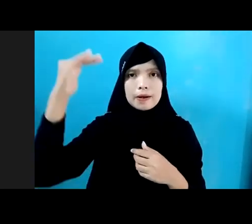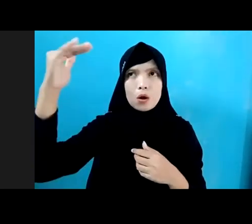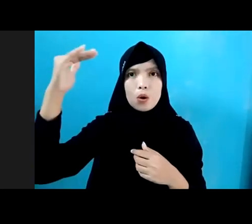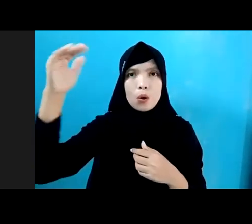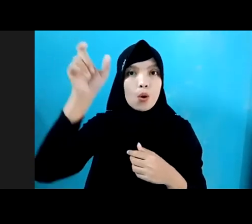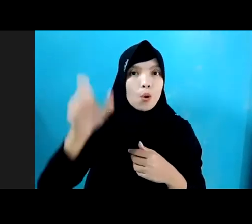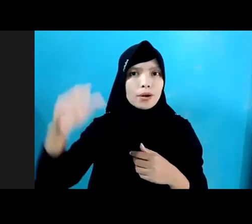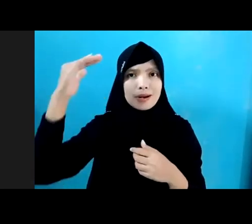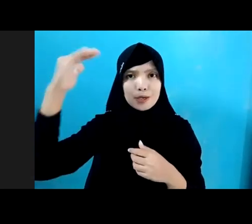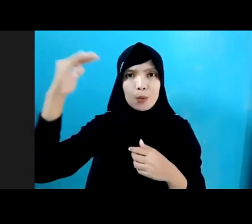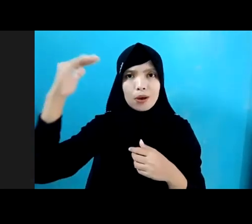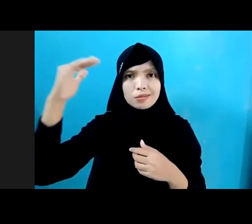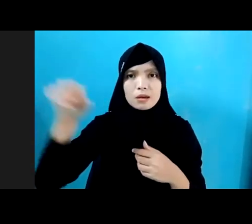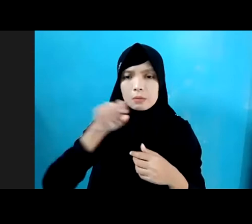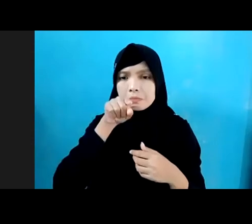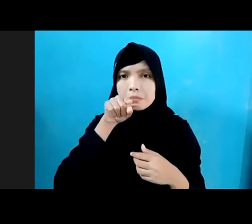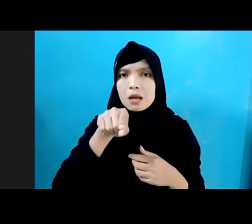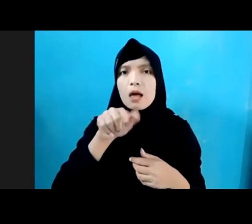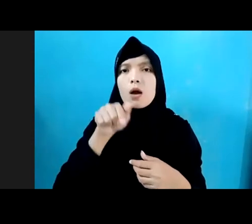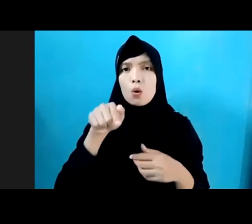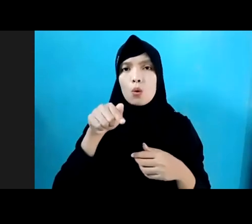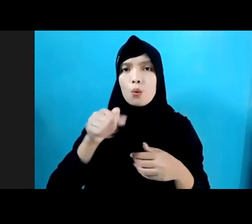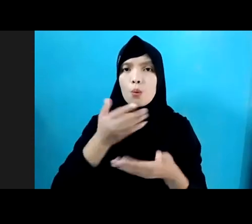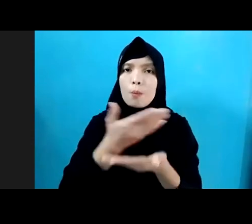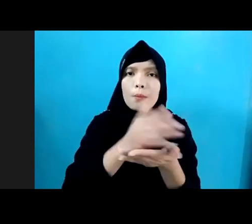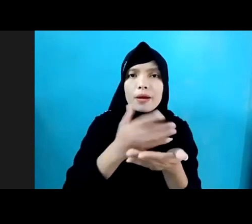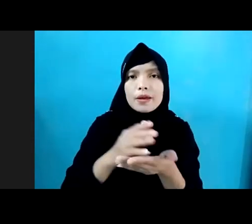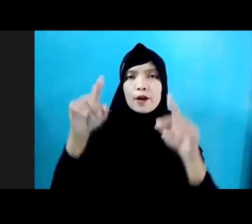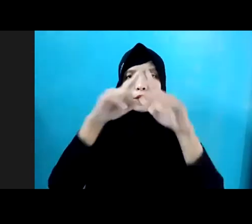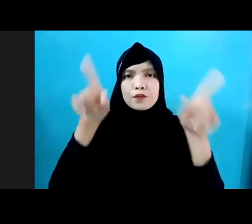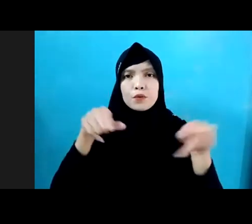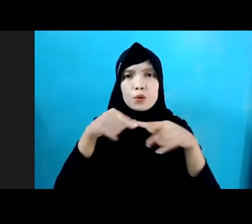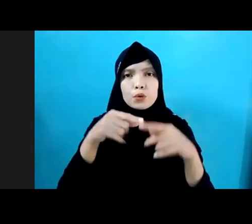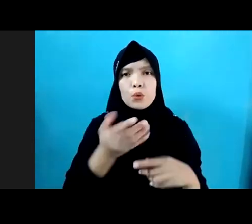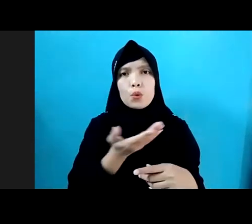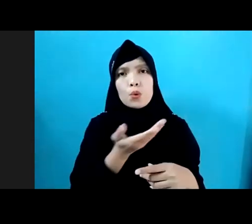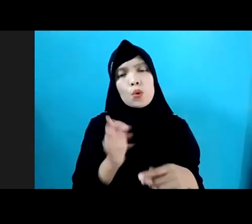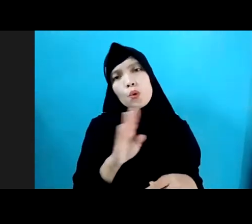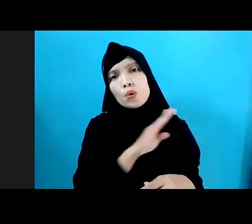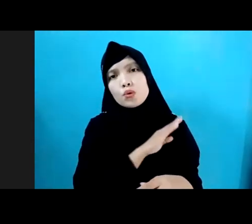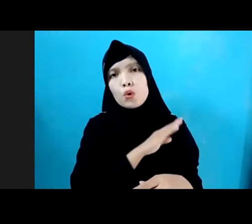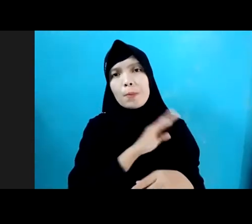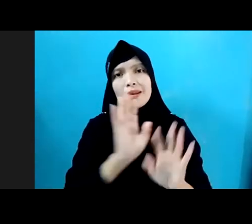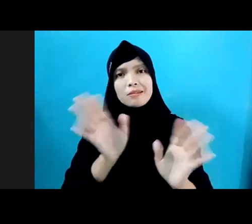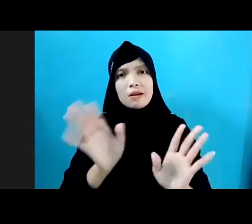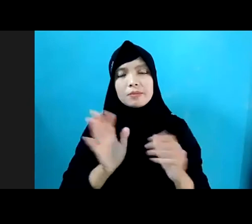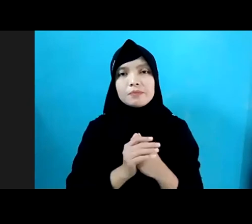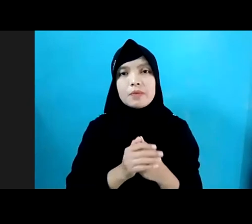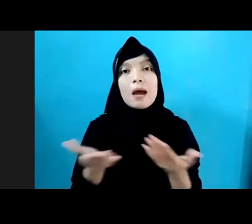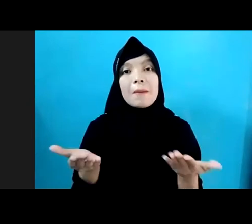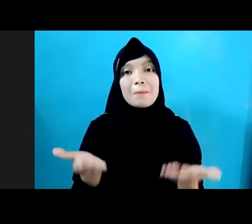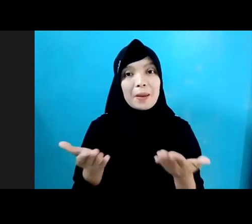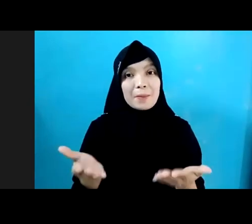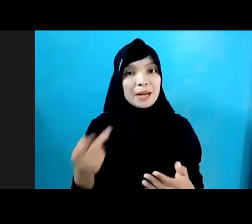Those Risks And To Try And Help Understand Children's Ways Of Keeping Themselves